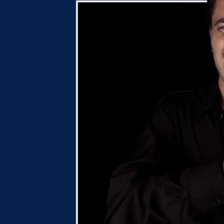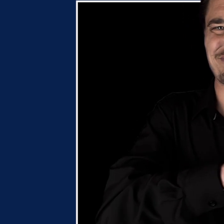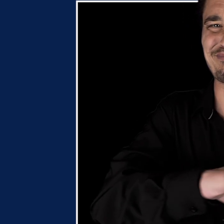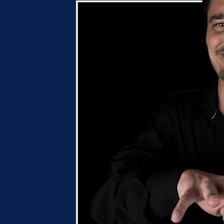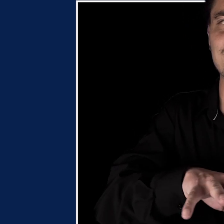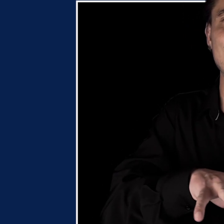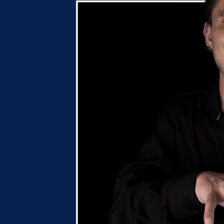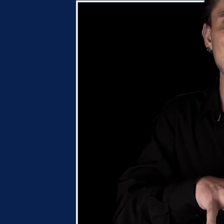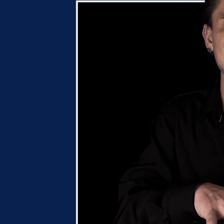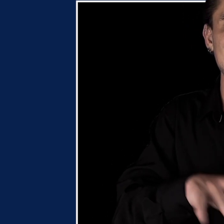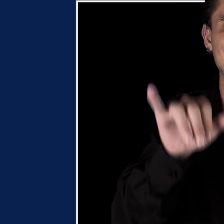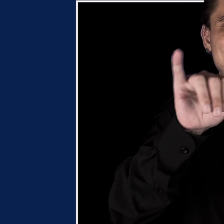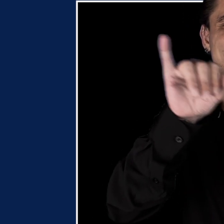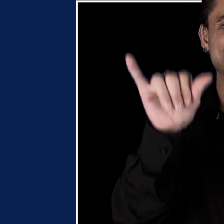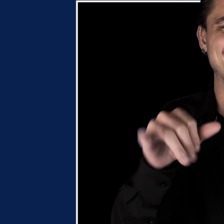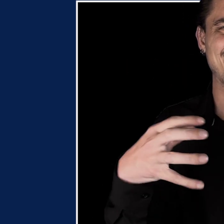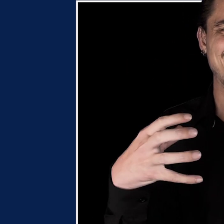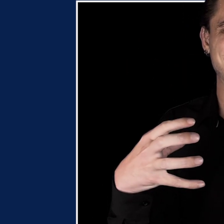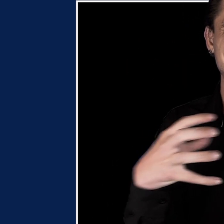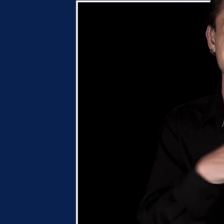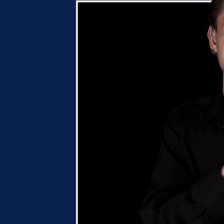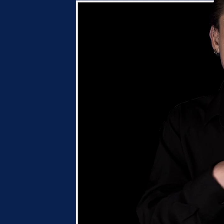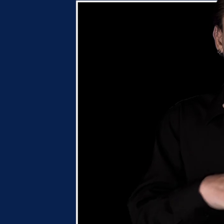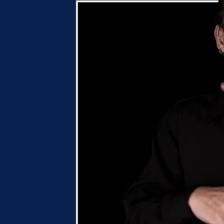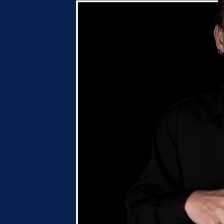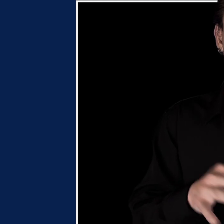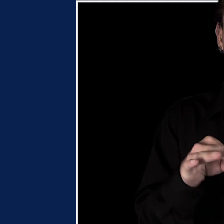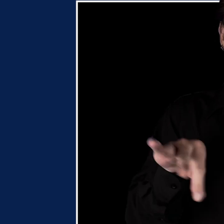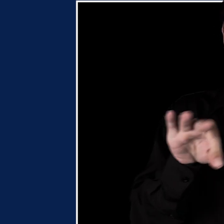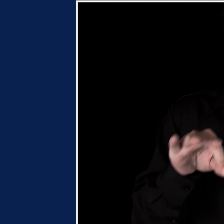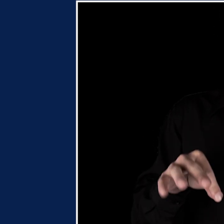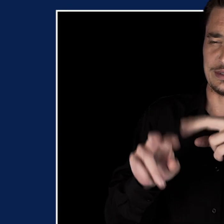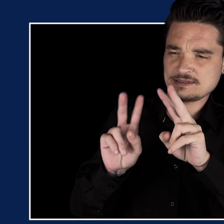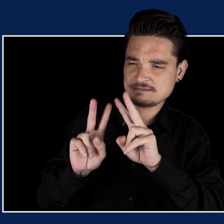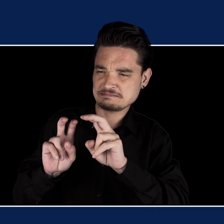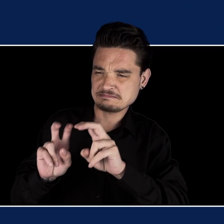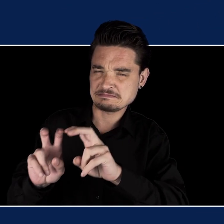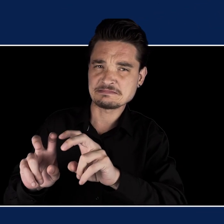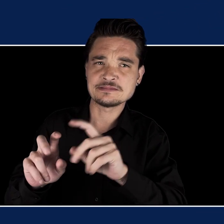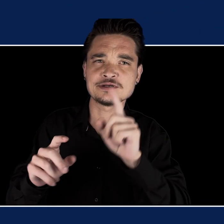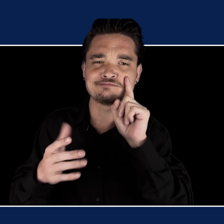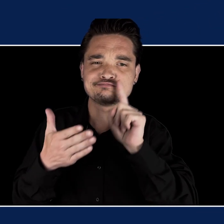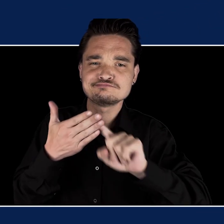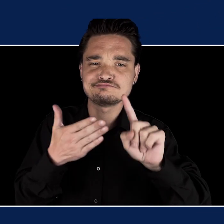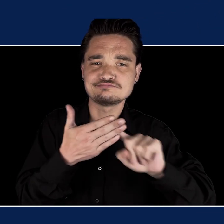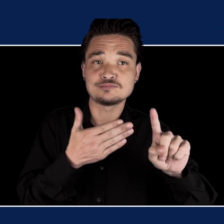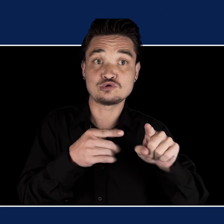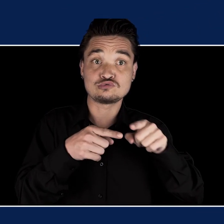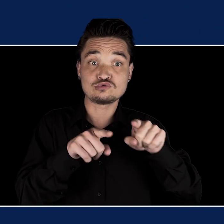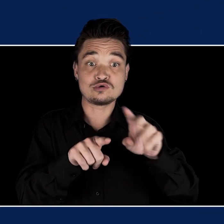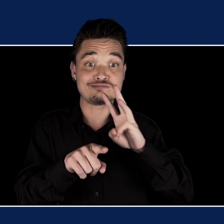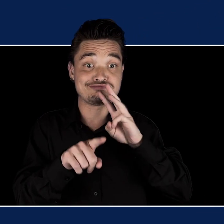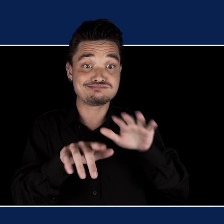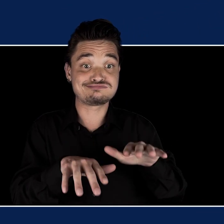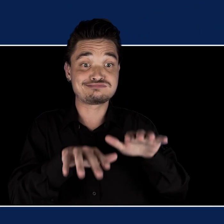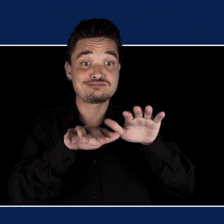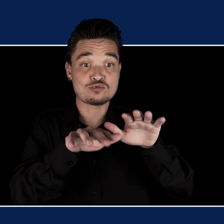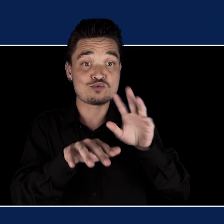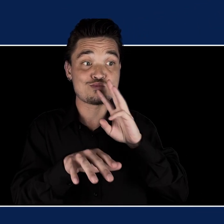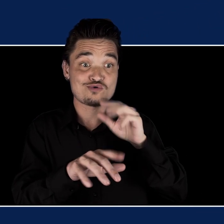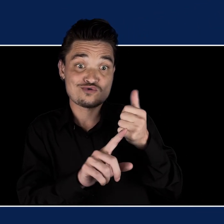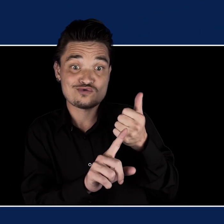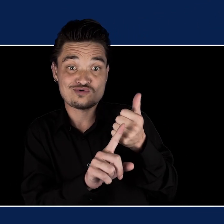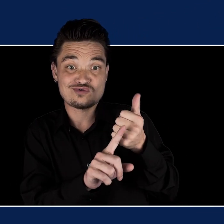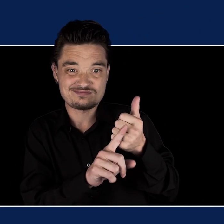drink. Let's find out how you can make sure it is safe. During a flood, water from the flood can mix